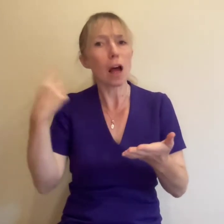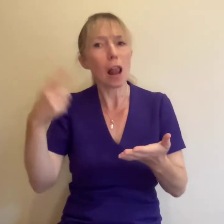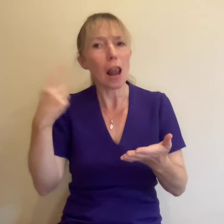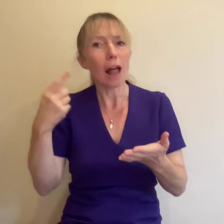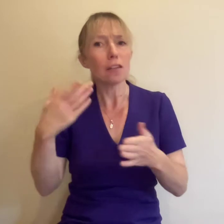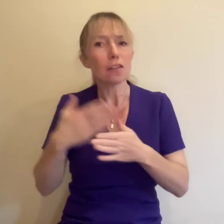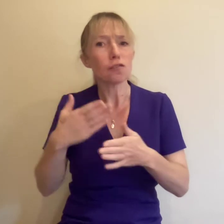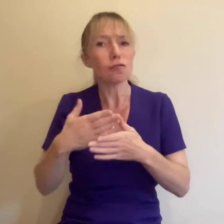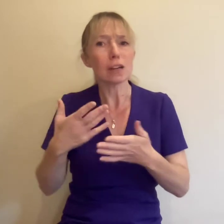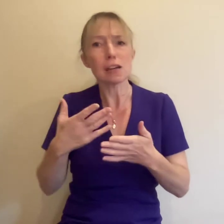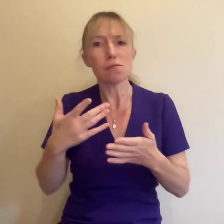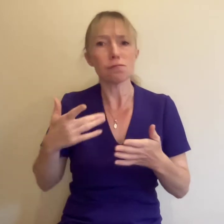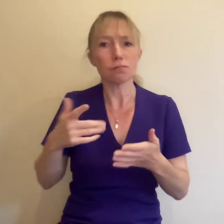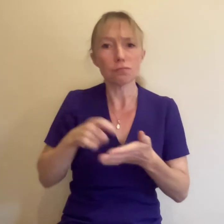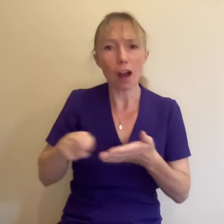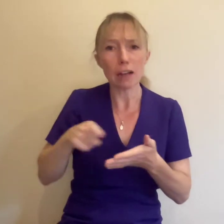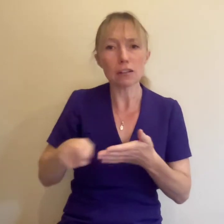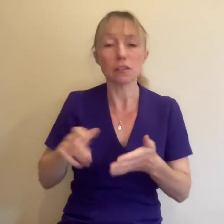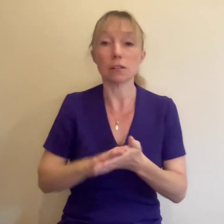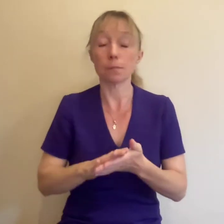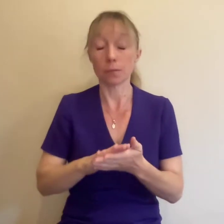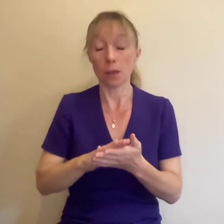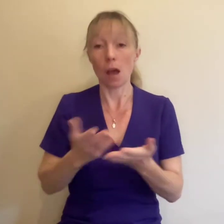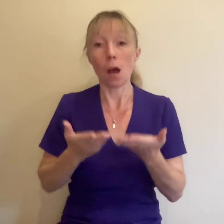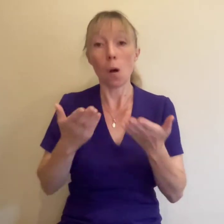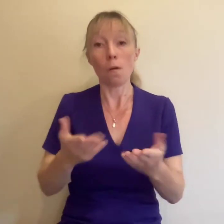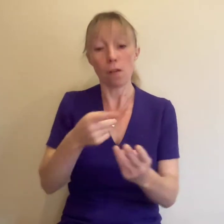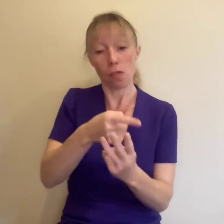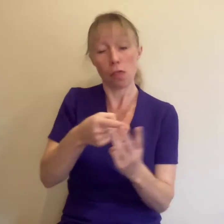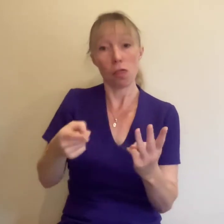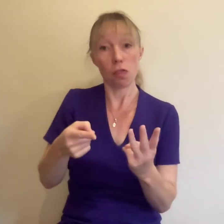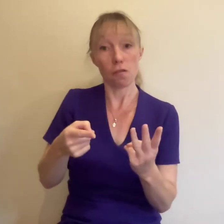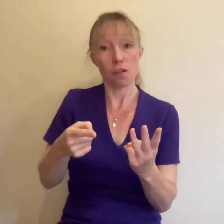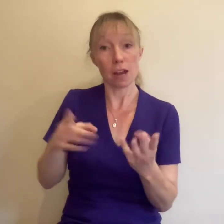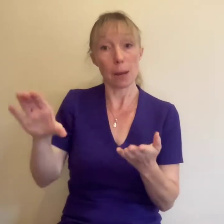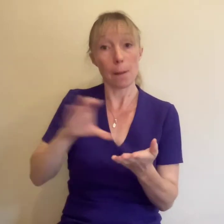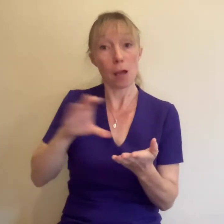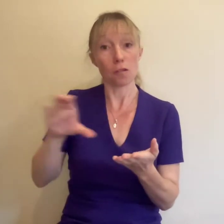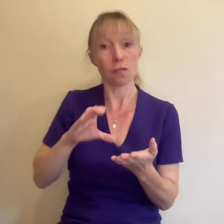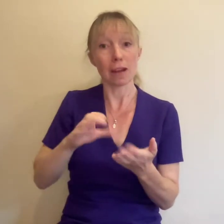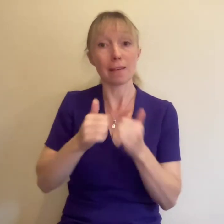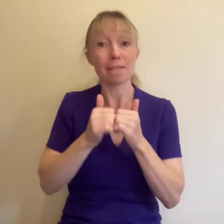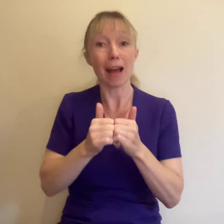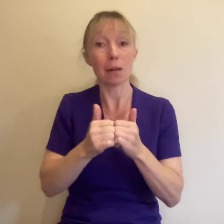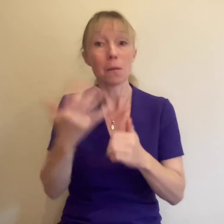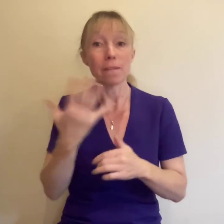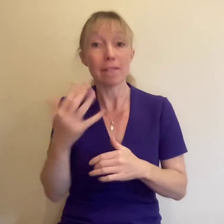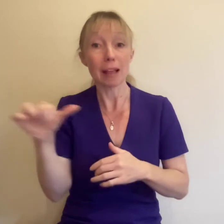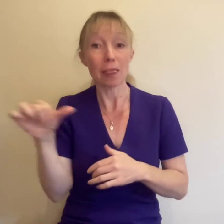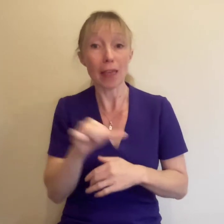Early Career Bursaries will offer 3 bursaries to the value of £15,000 to each successful